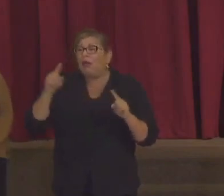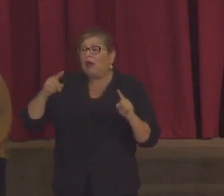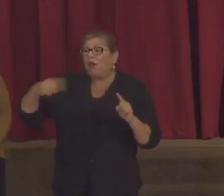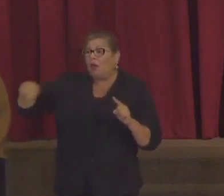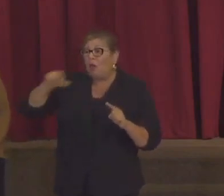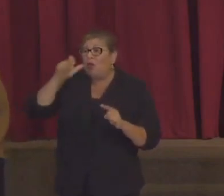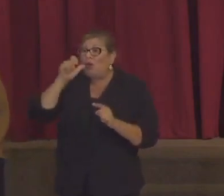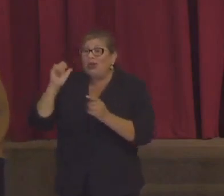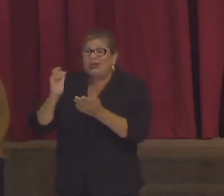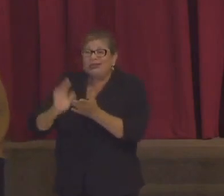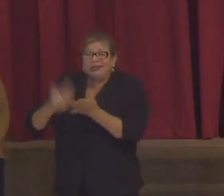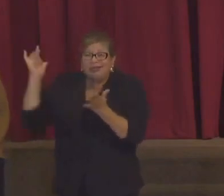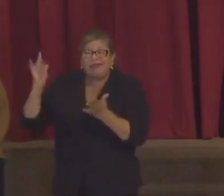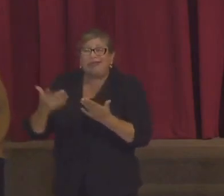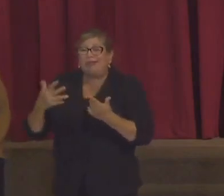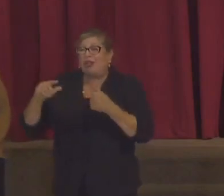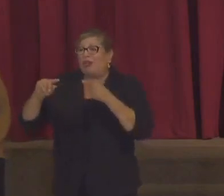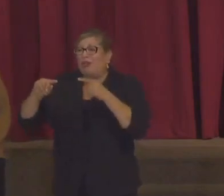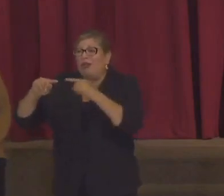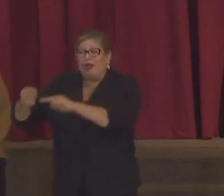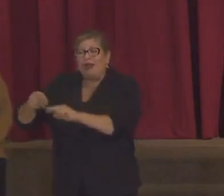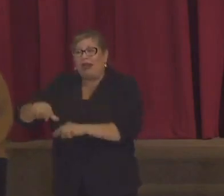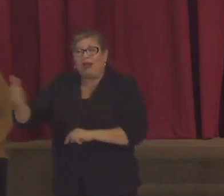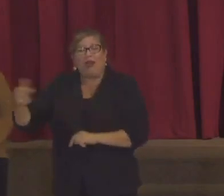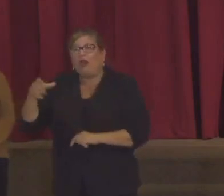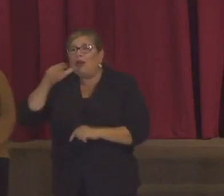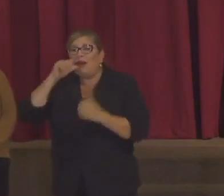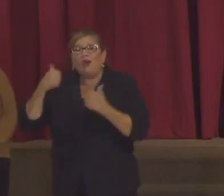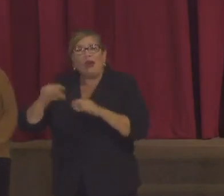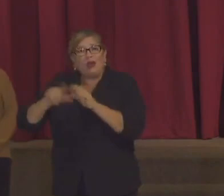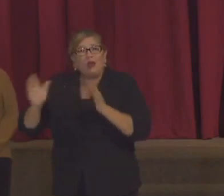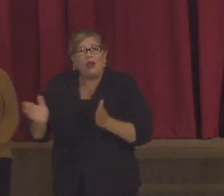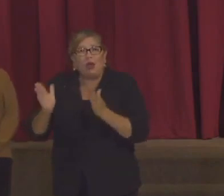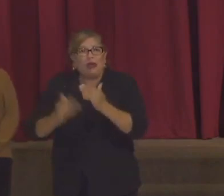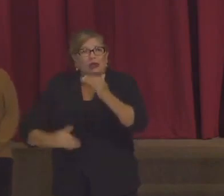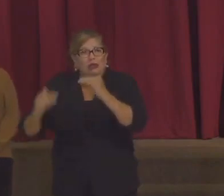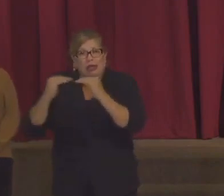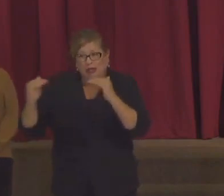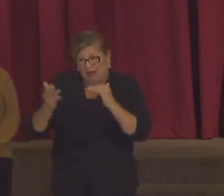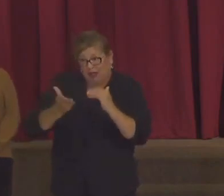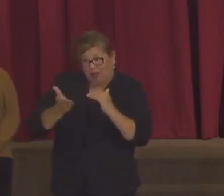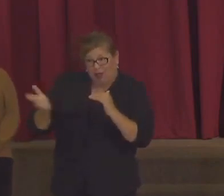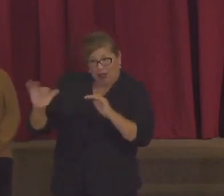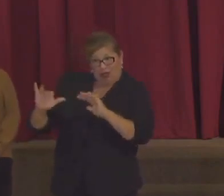exploit conditions, not advance the cause of justice,